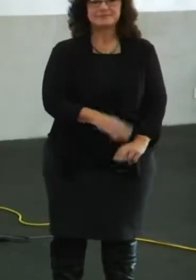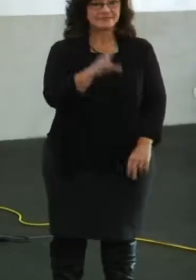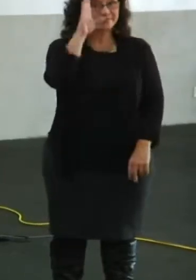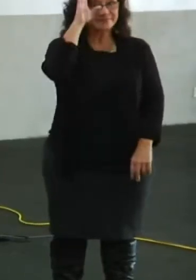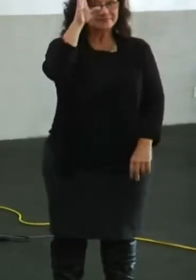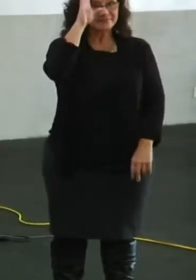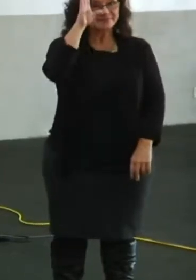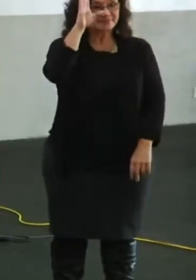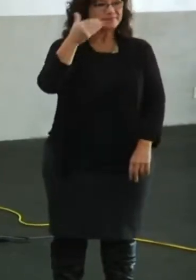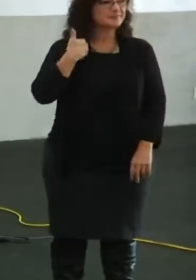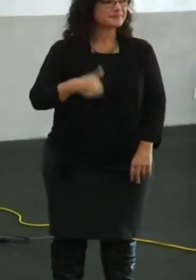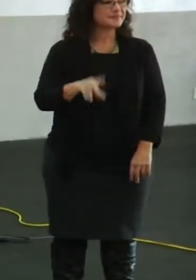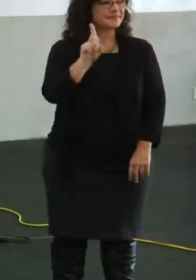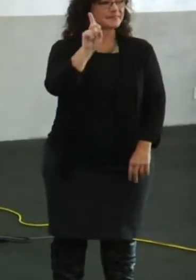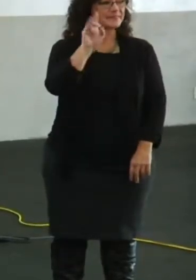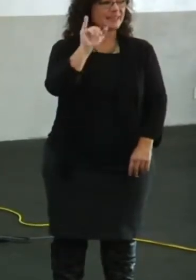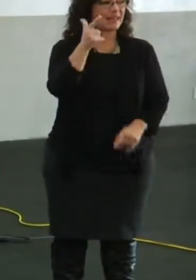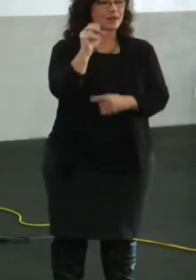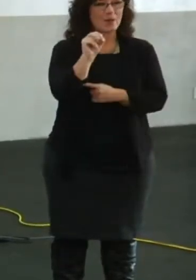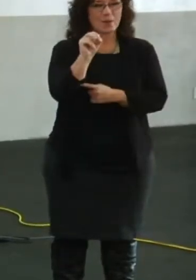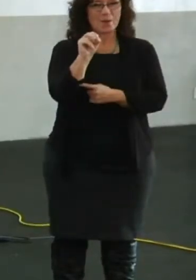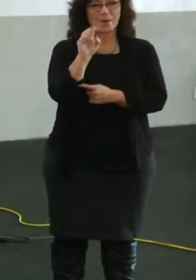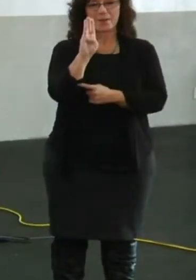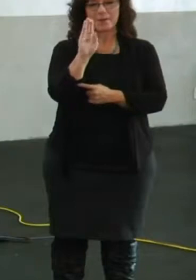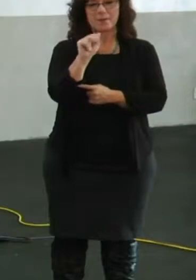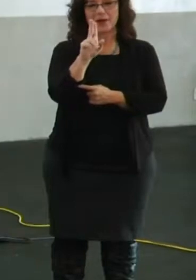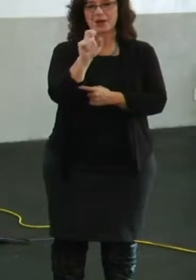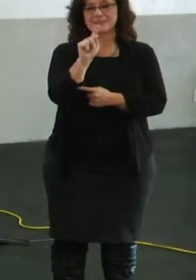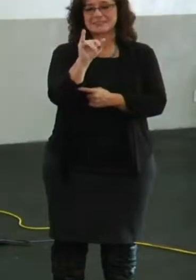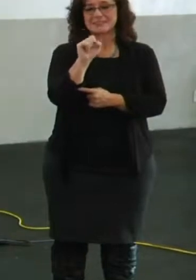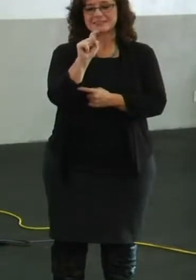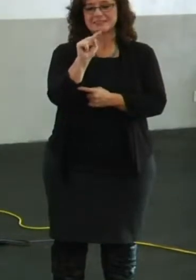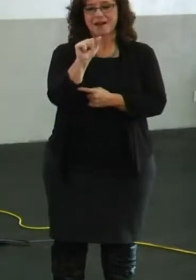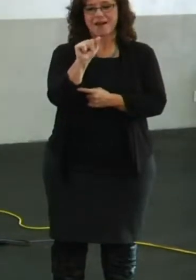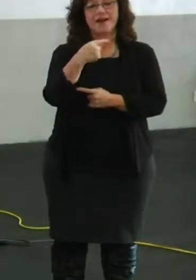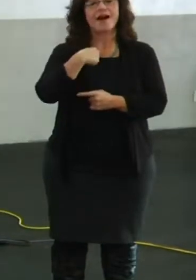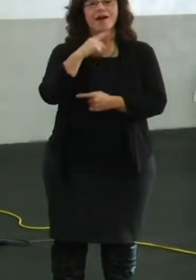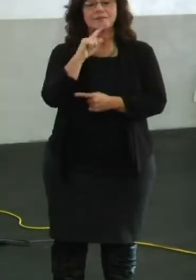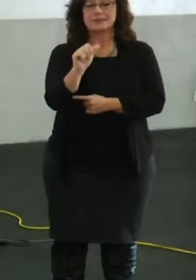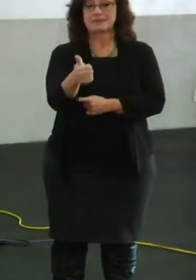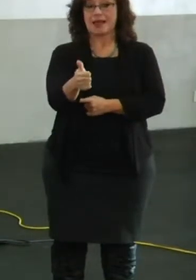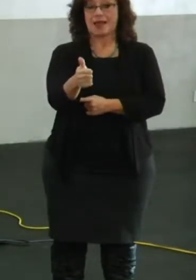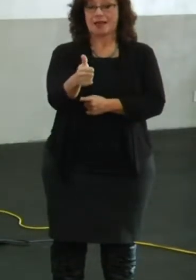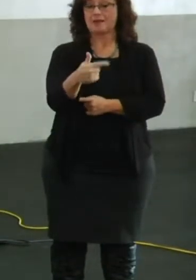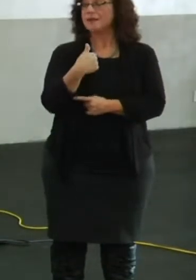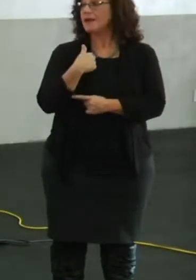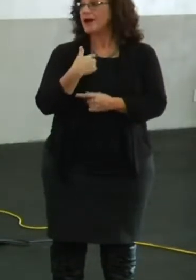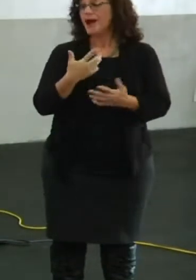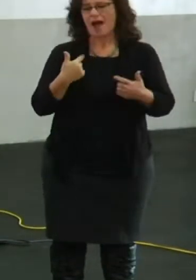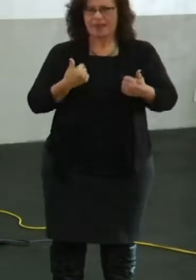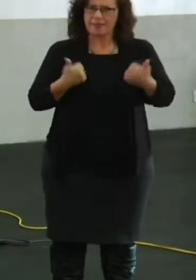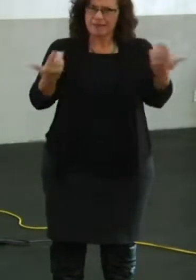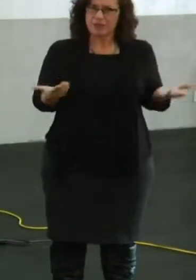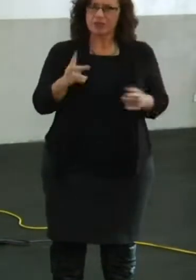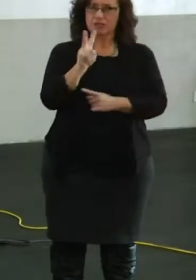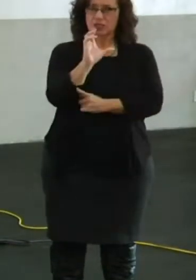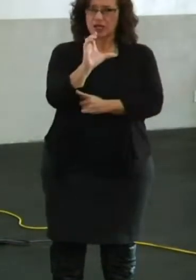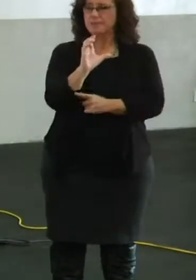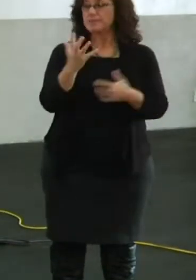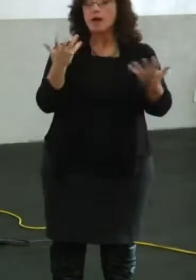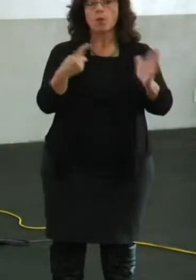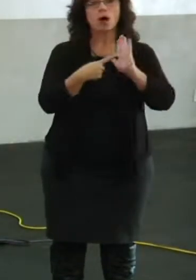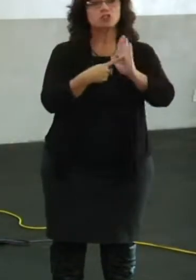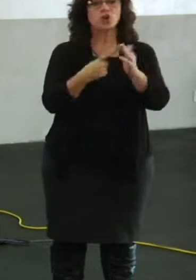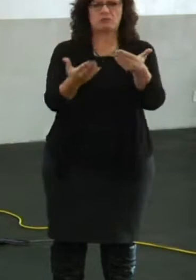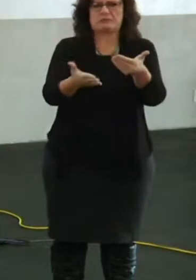Hello, I'm Diego Batista, and I'm 10 years old. I live in the Ventura County residence, and I would like to show you how easy it